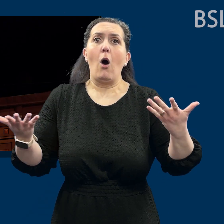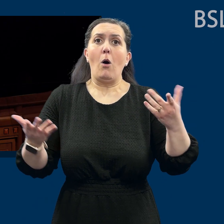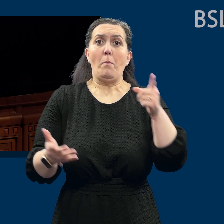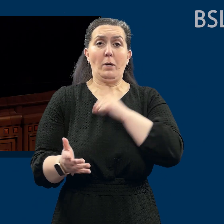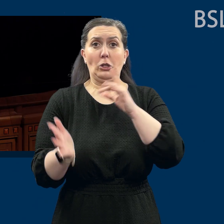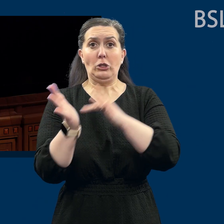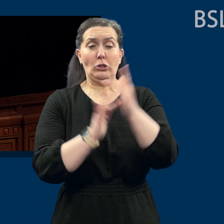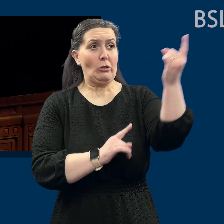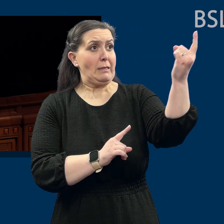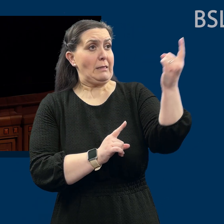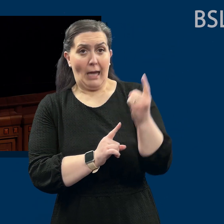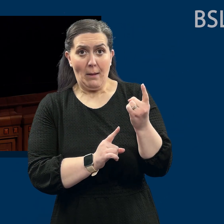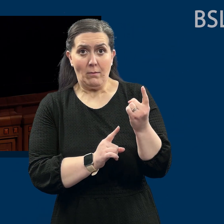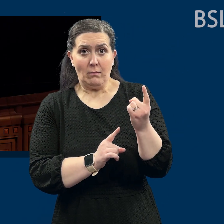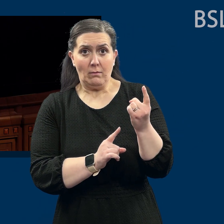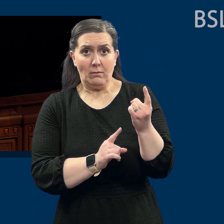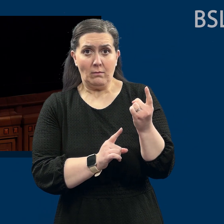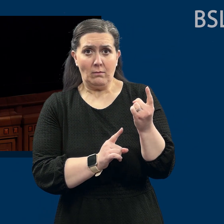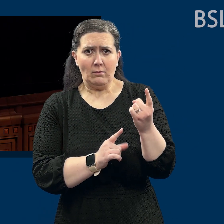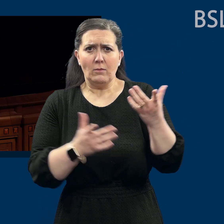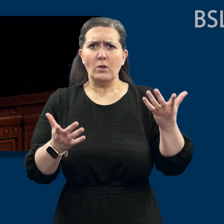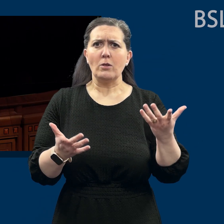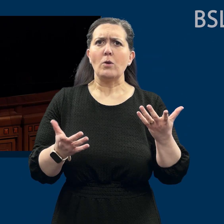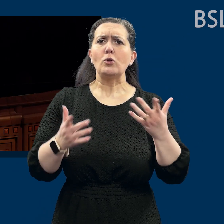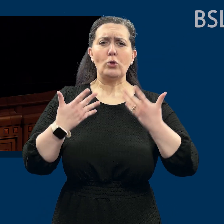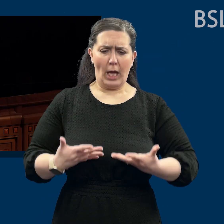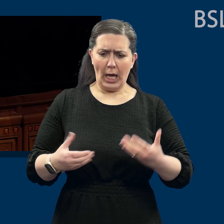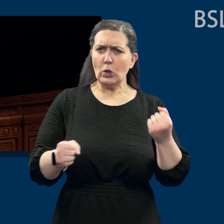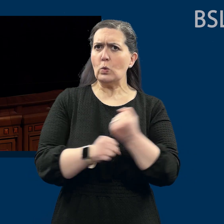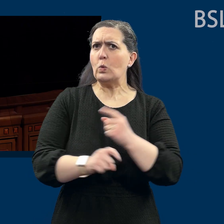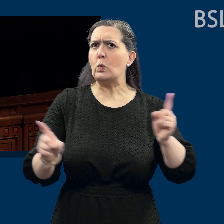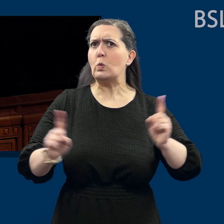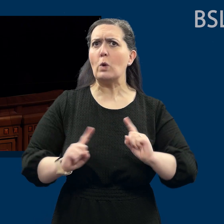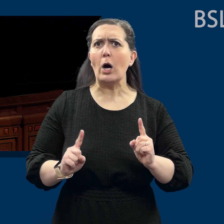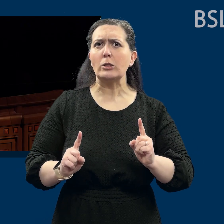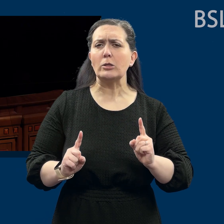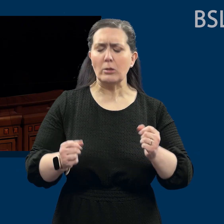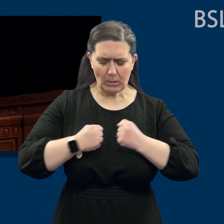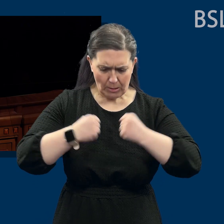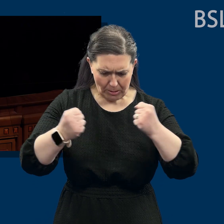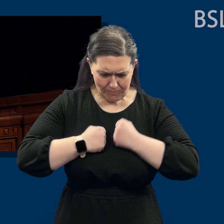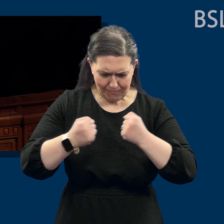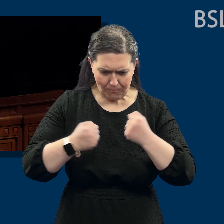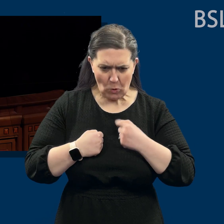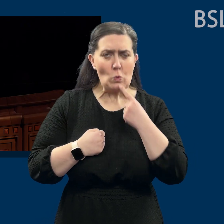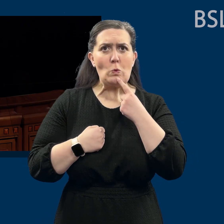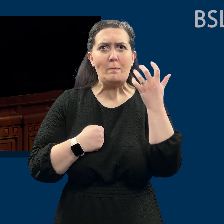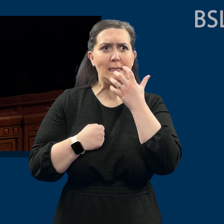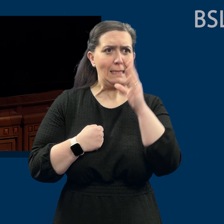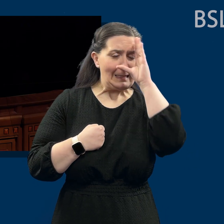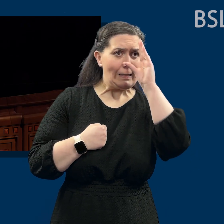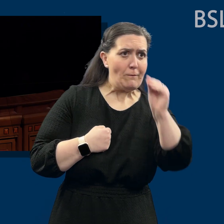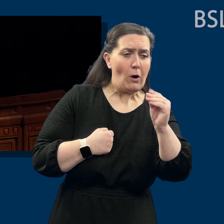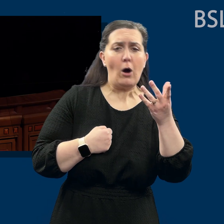our premature death or through his unexpected coming, what would we do today?